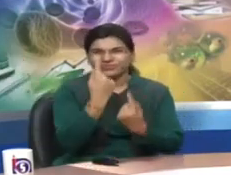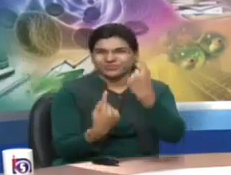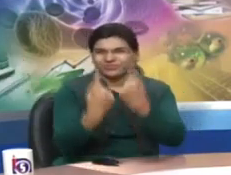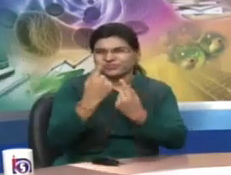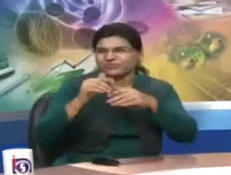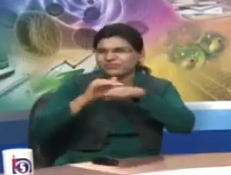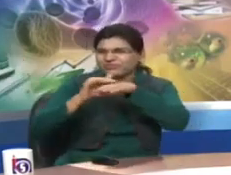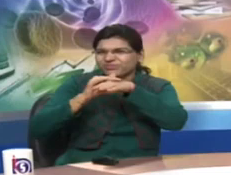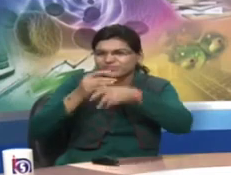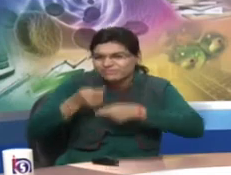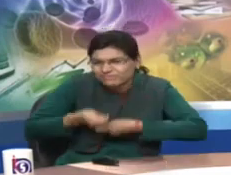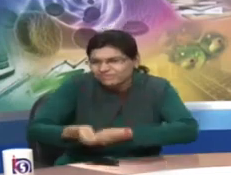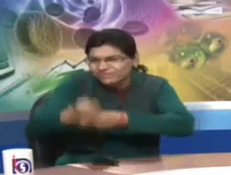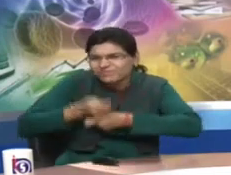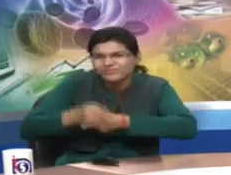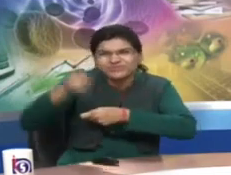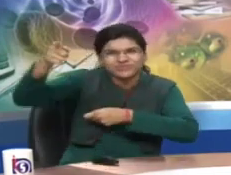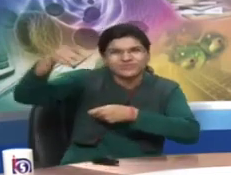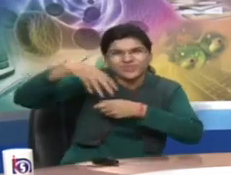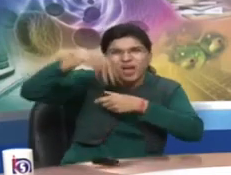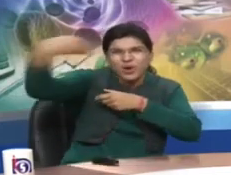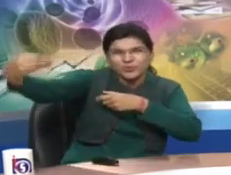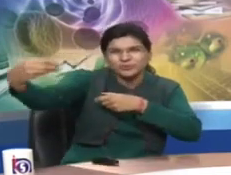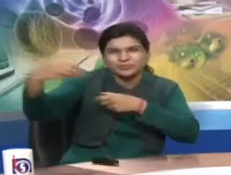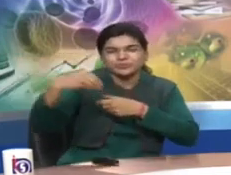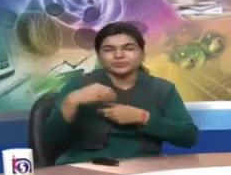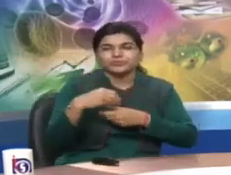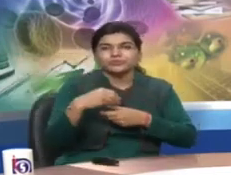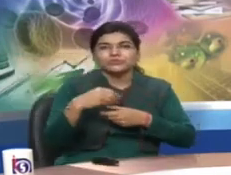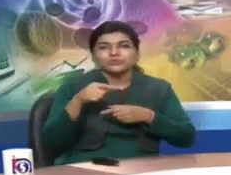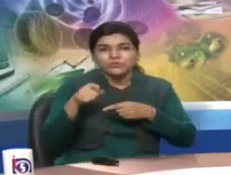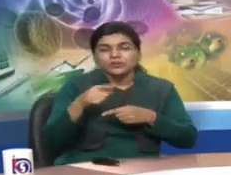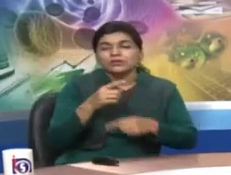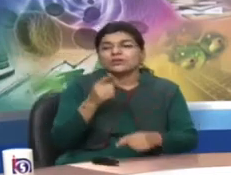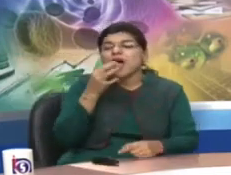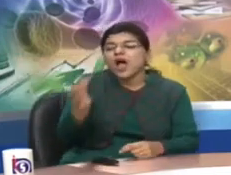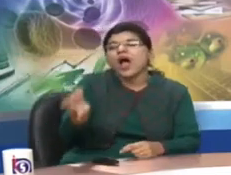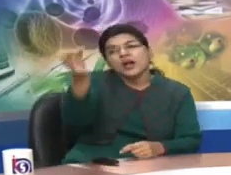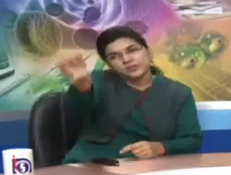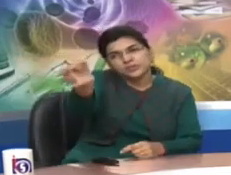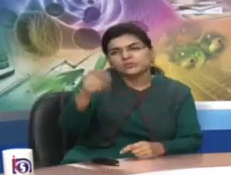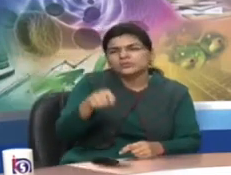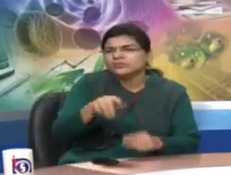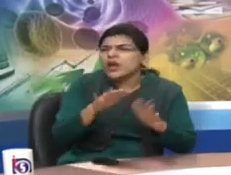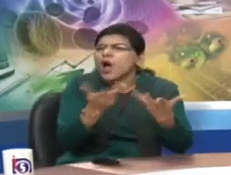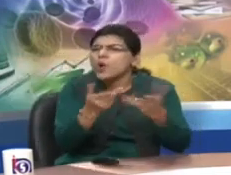And she said, ask the guy who keeps gardening things, he will tell you.